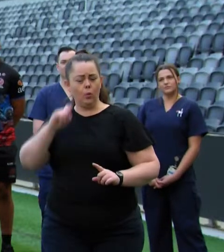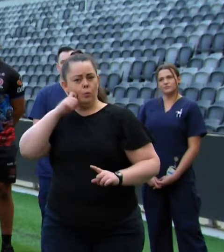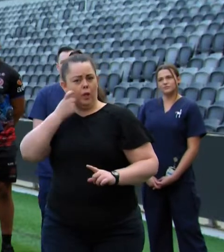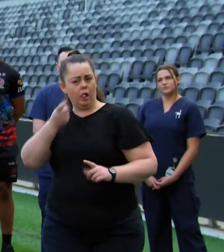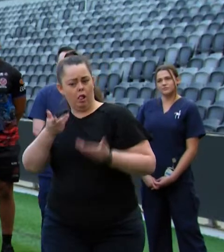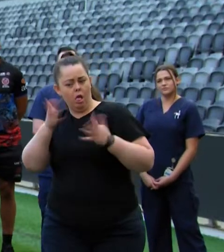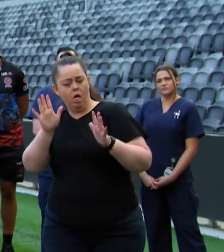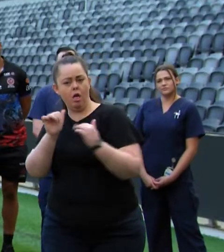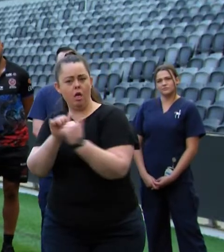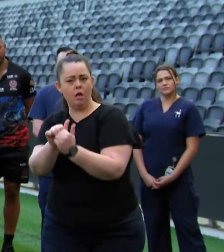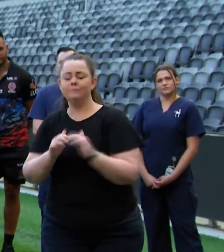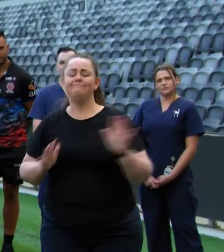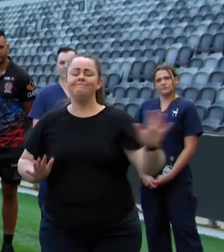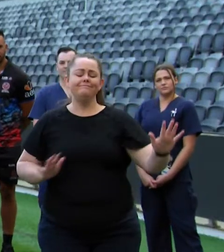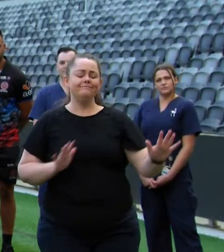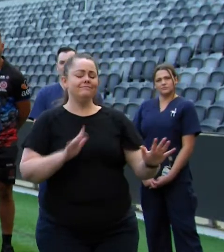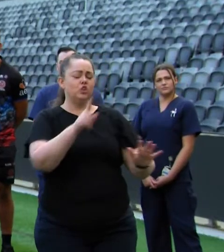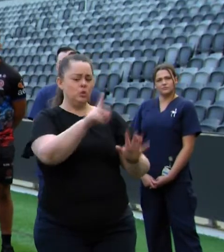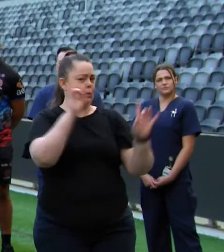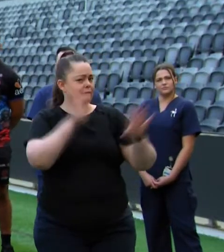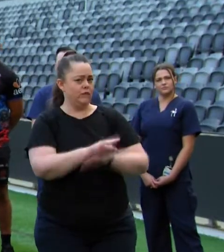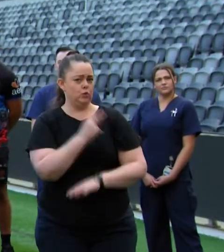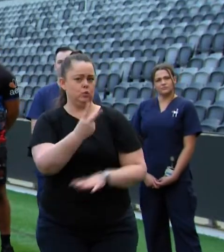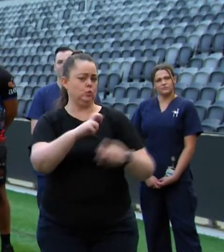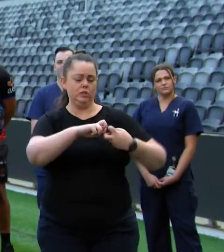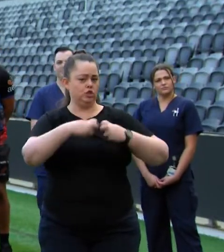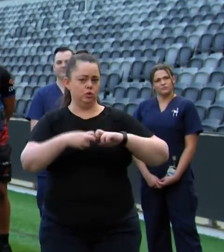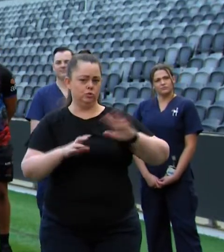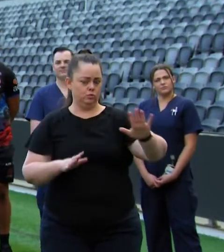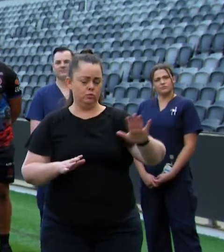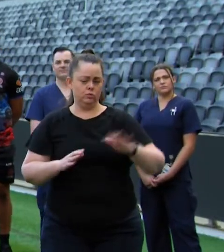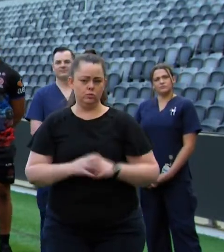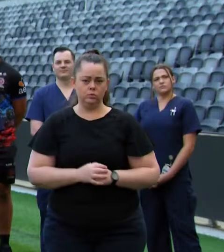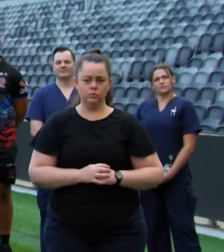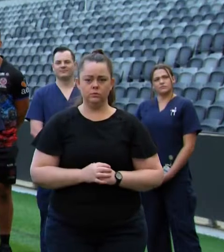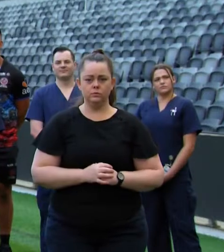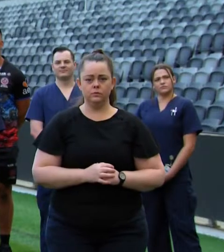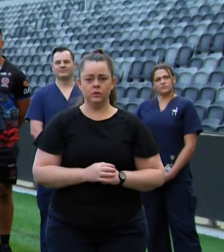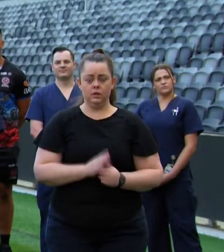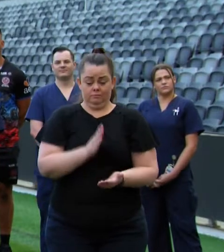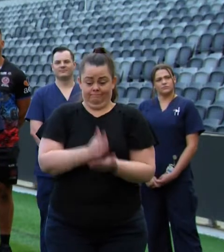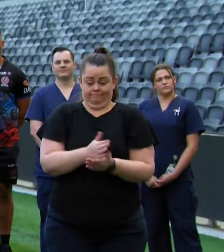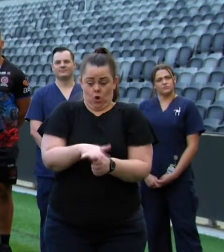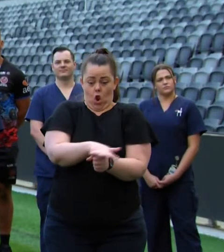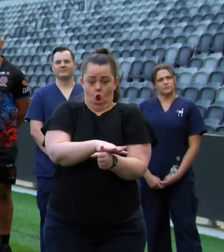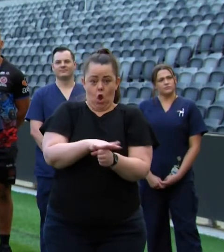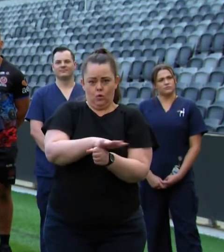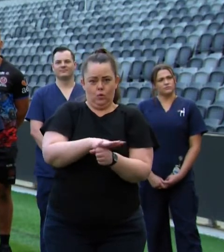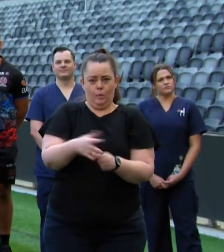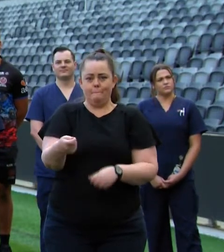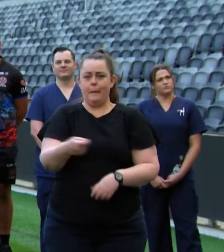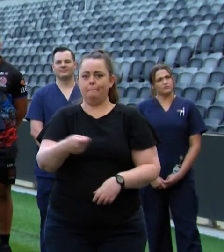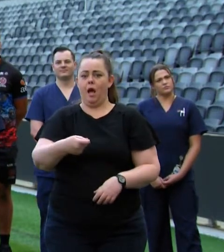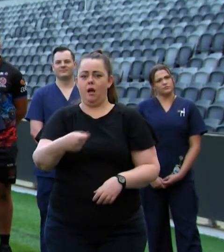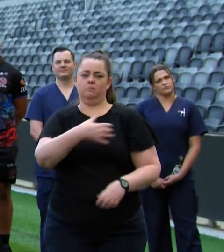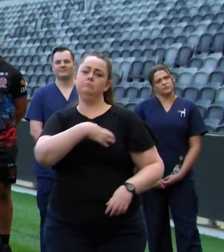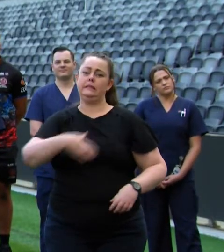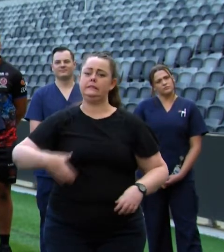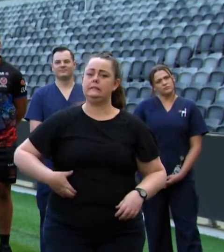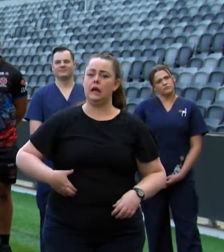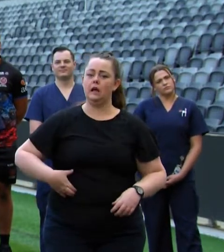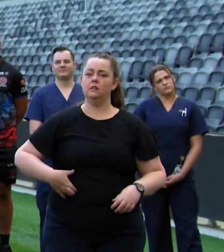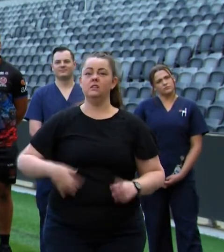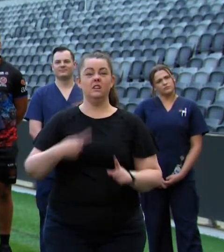What I'm focused on is that there are legitimate concerns from local members and from members in the upper house in relation